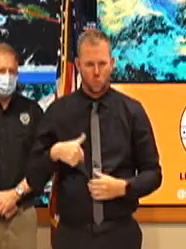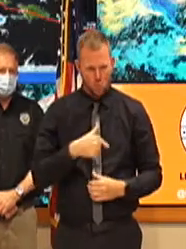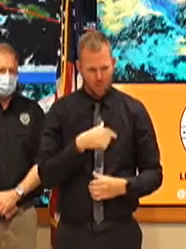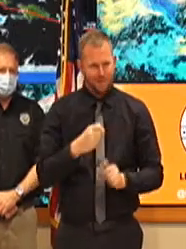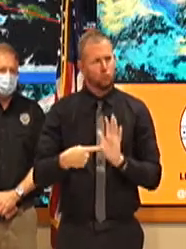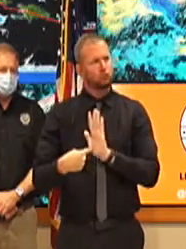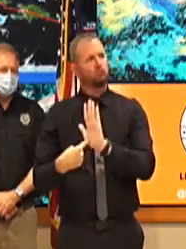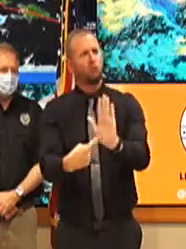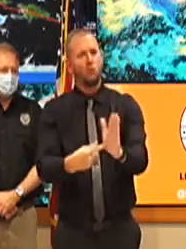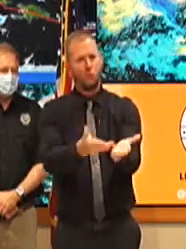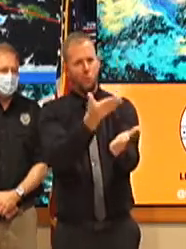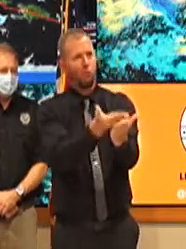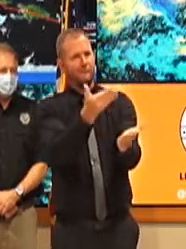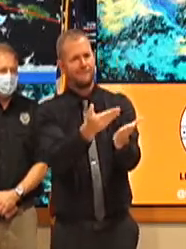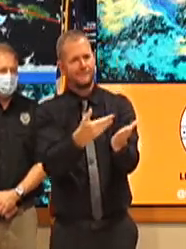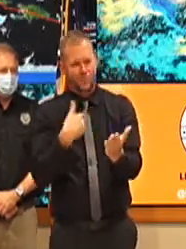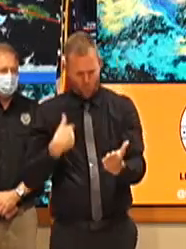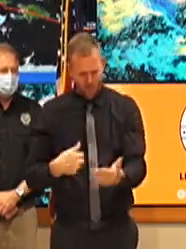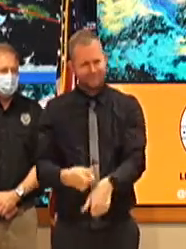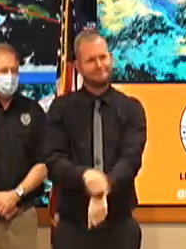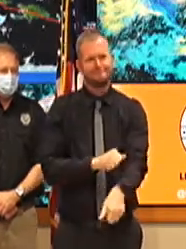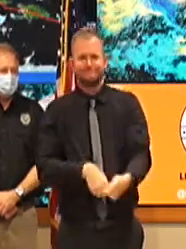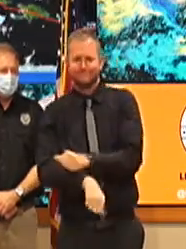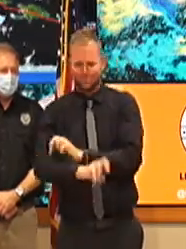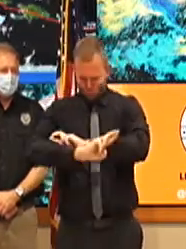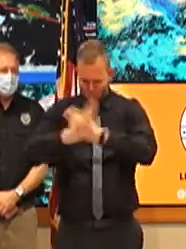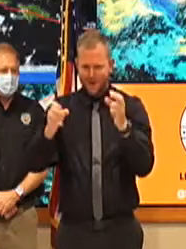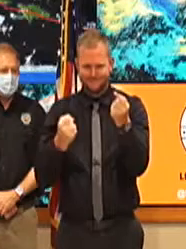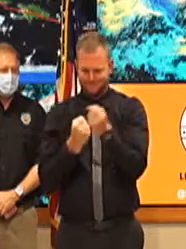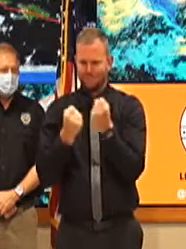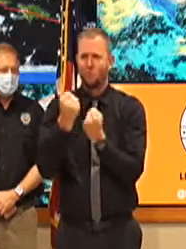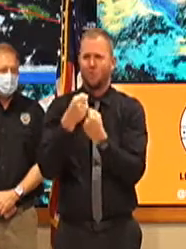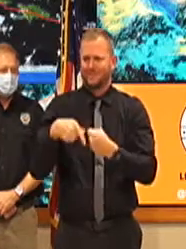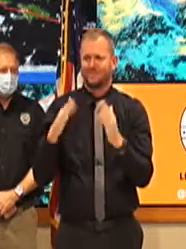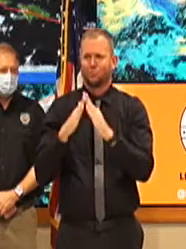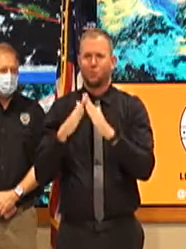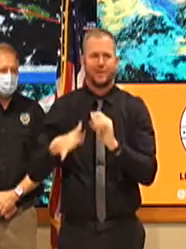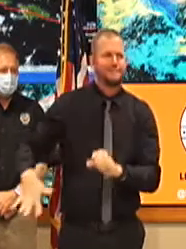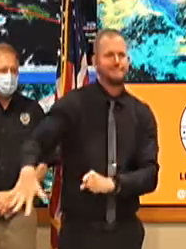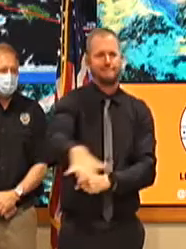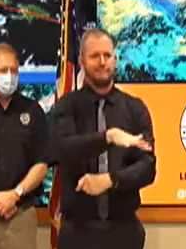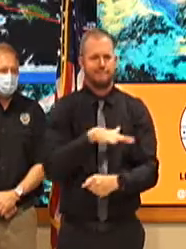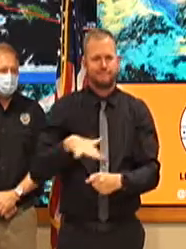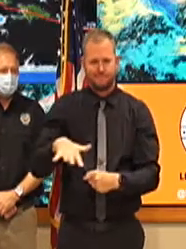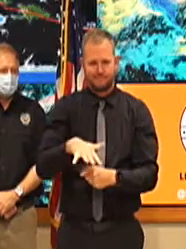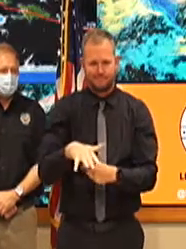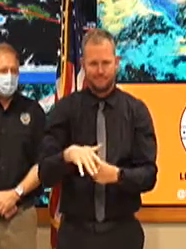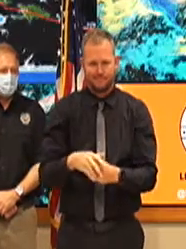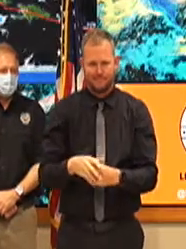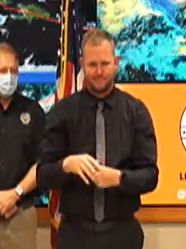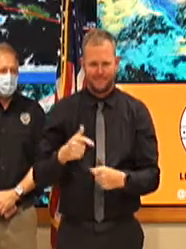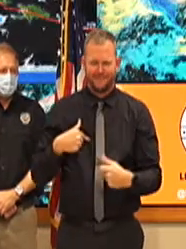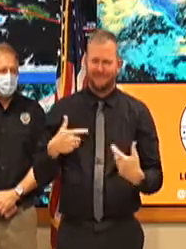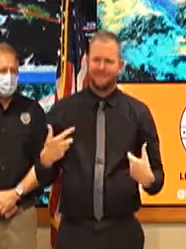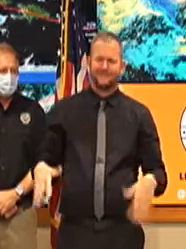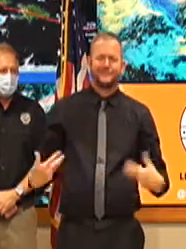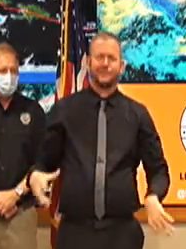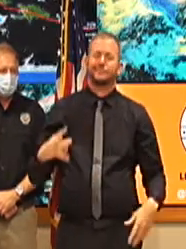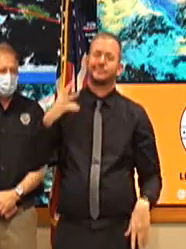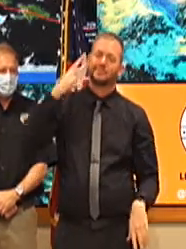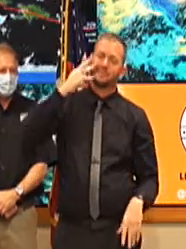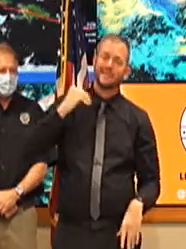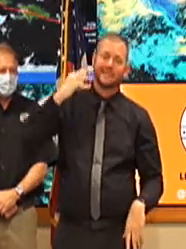Harris County residents have time and time again pulled together during these dangerous weather events, and we're going to do it for Hurricane Laura